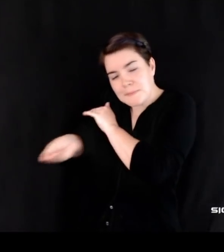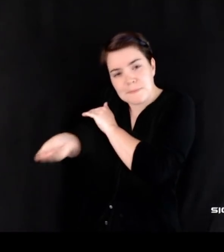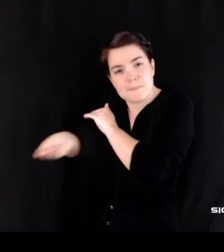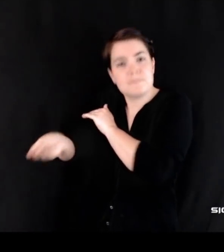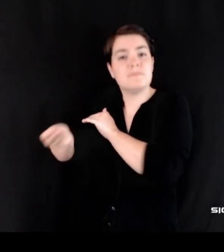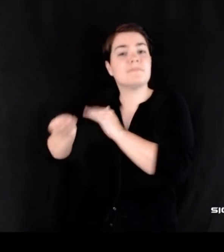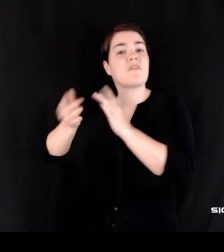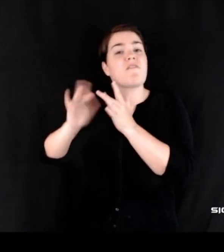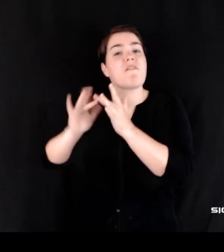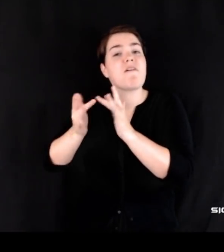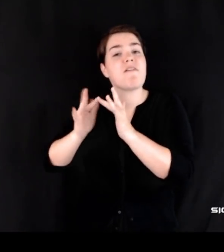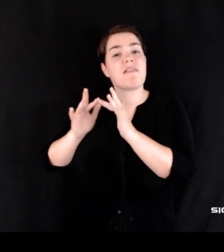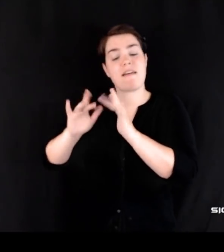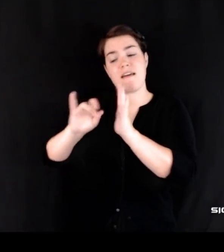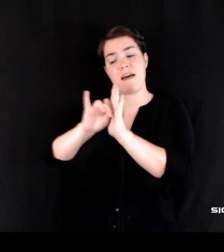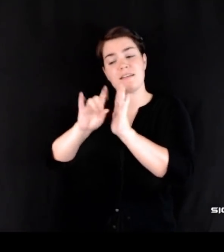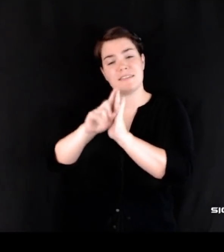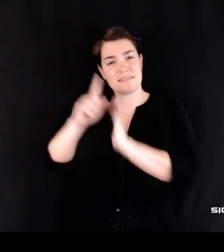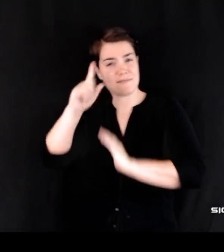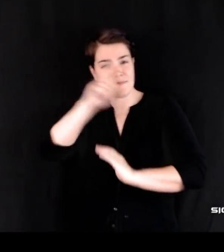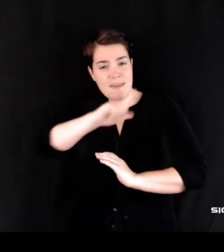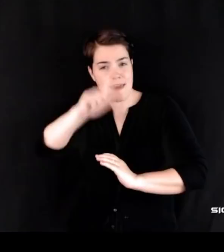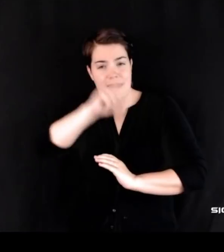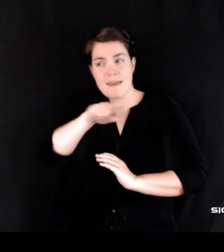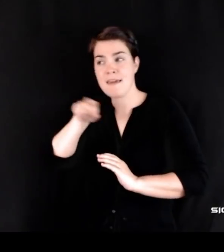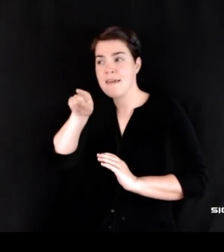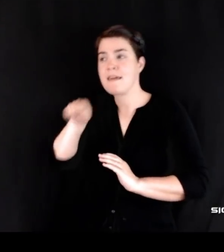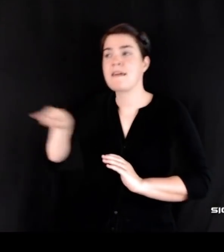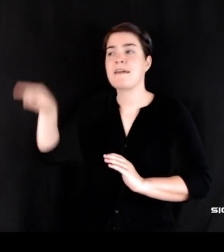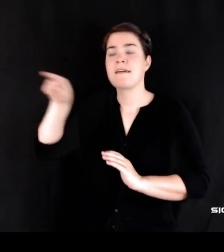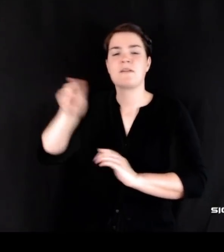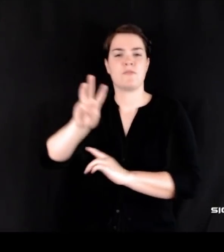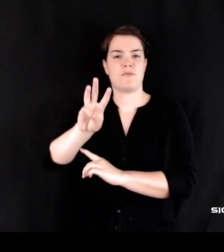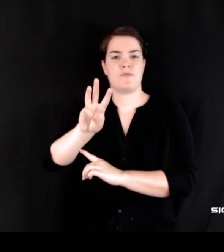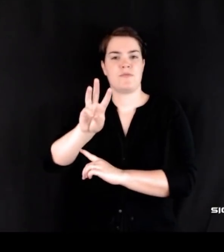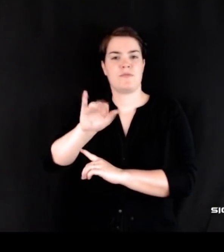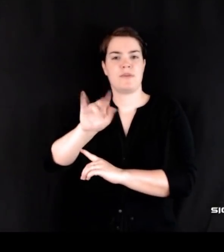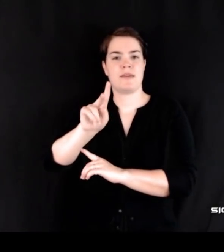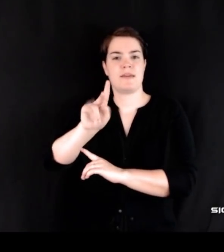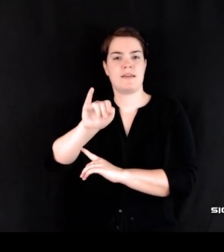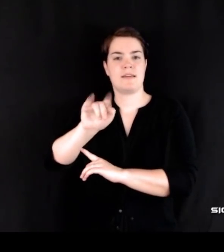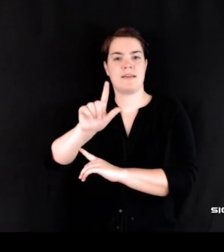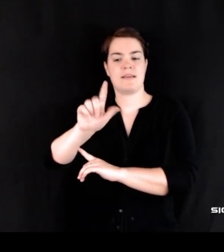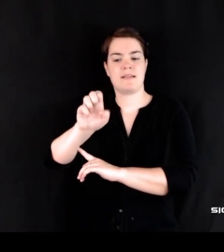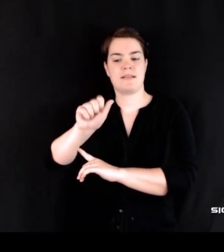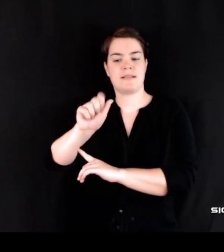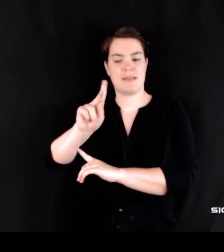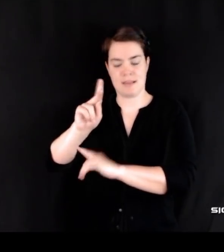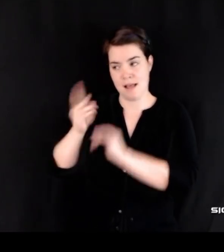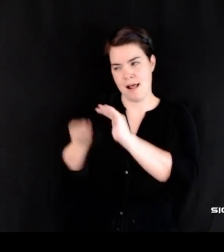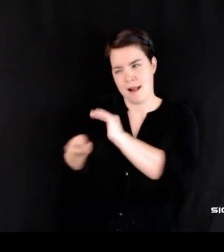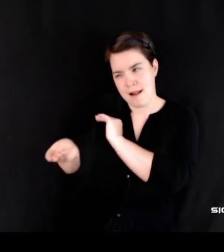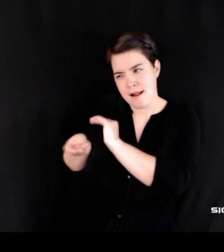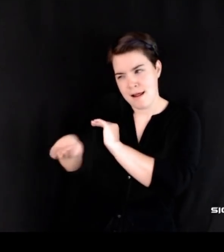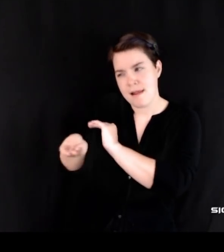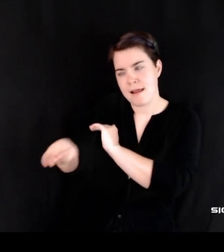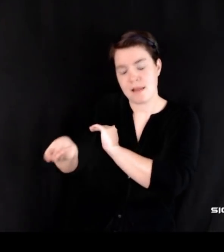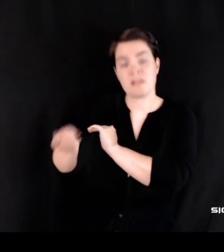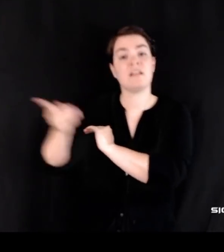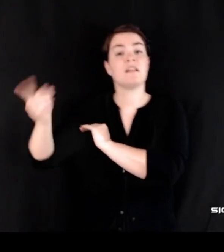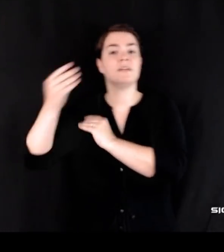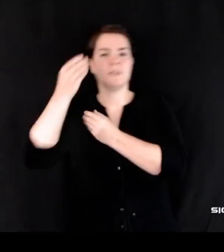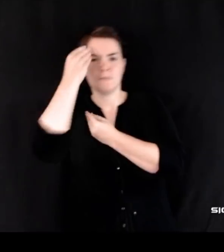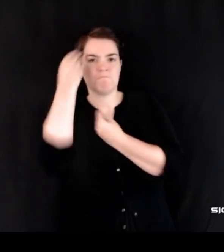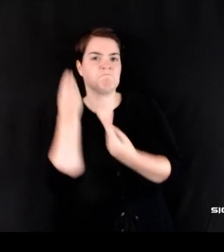fake online identities and through the organization WikiLeaks. The releases were designed and